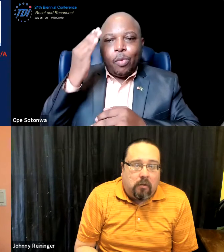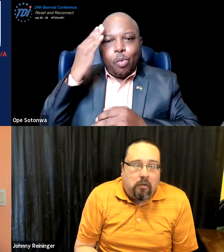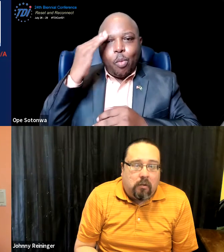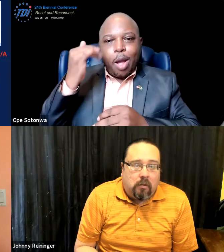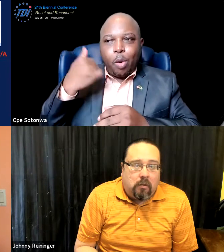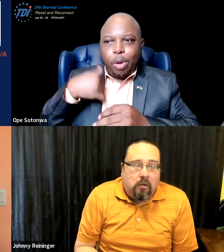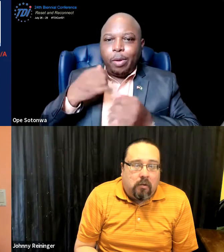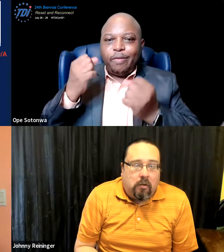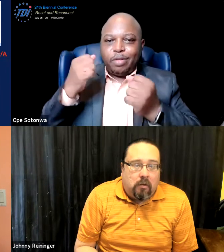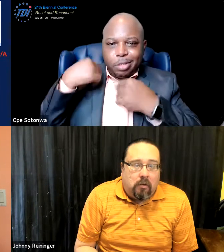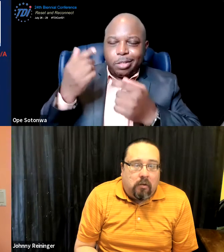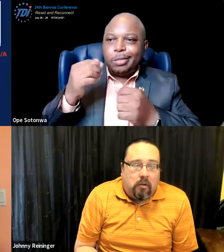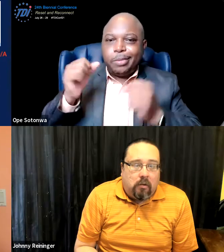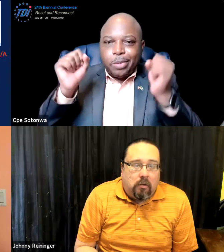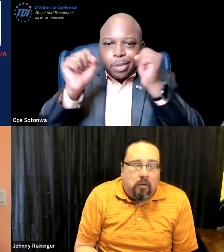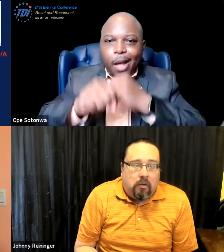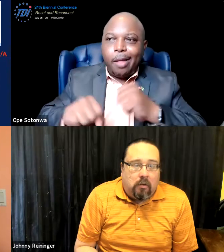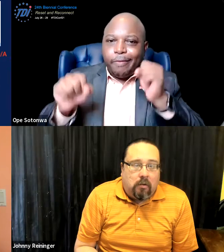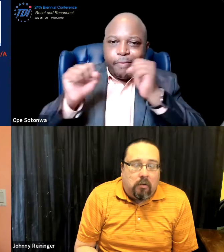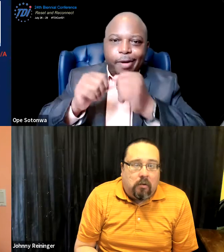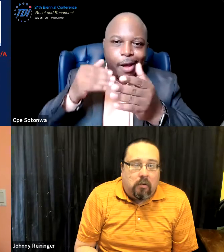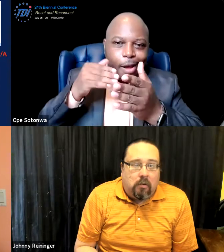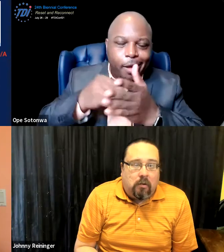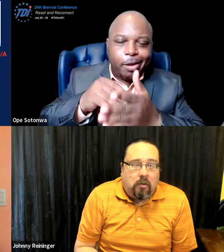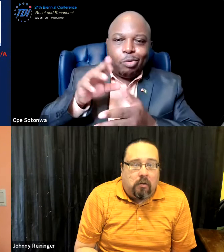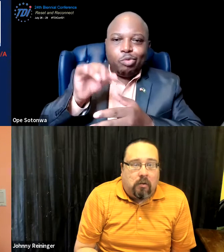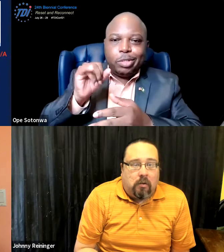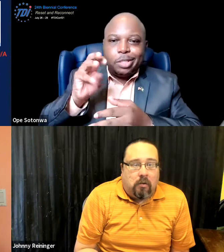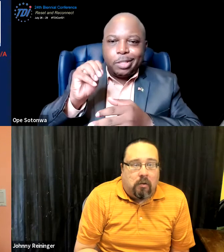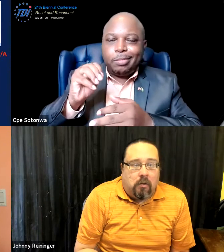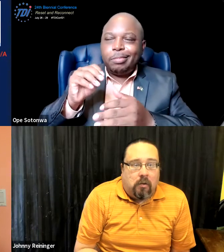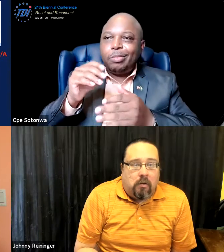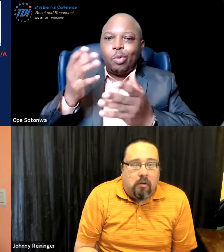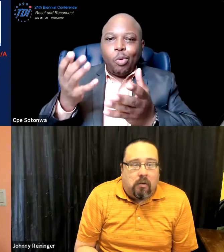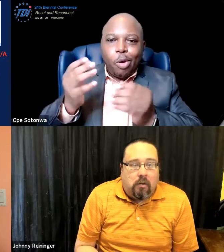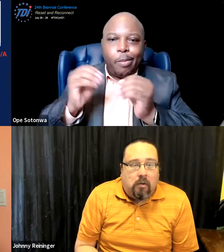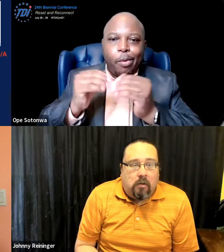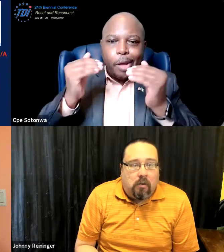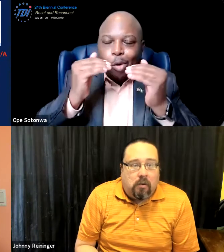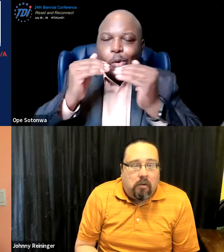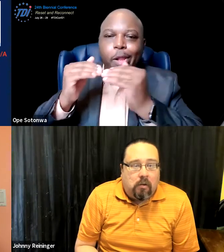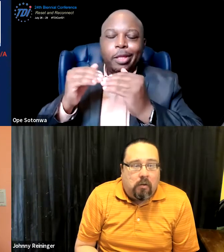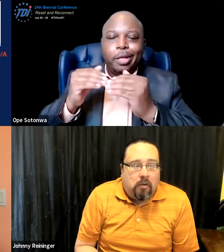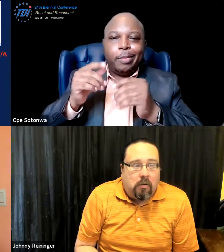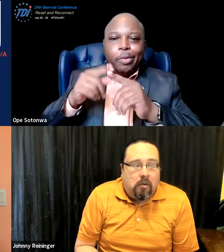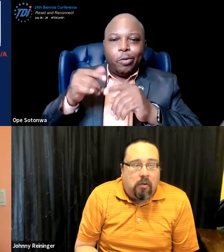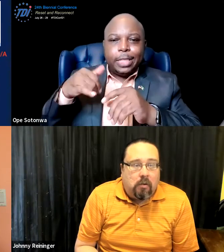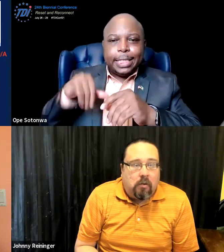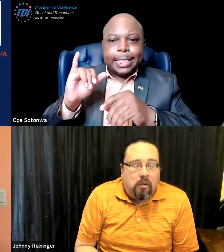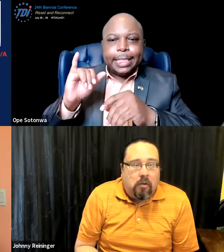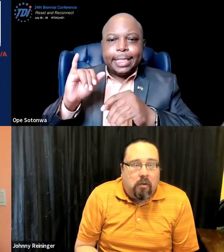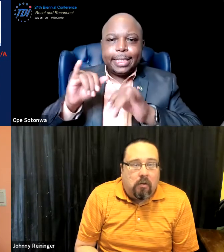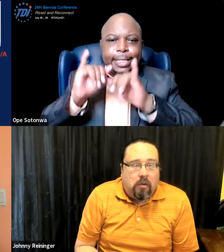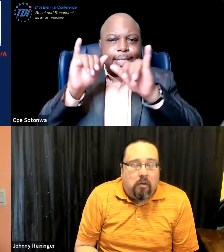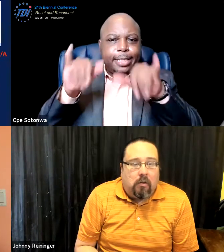nuances. And it makes us realize that we have been fighting against racism and we have